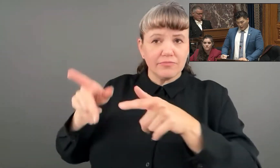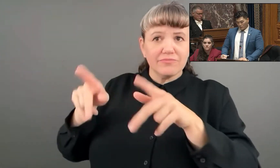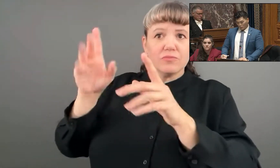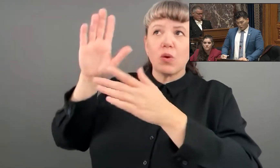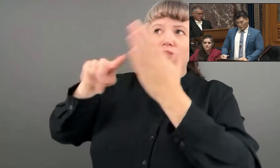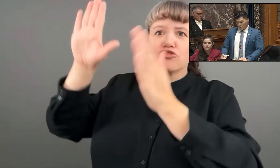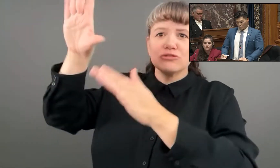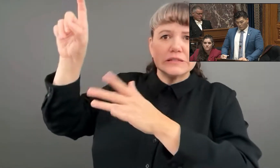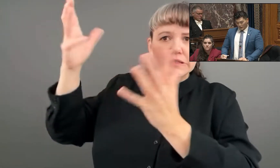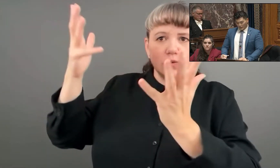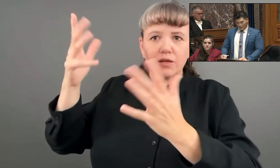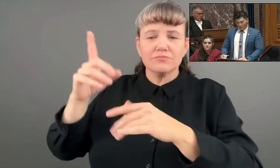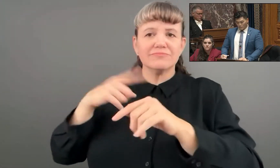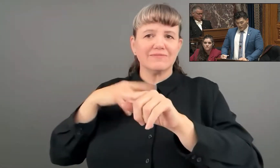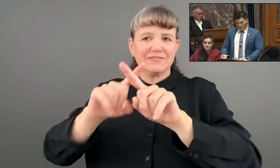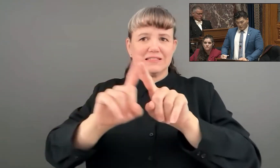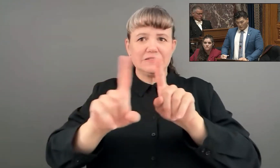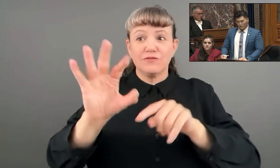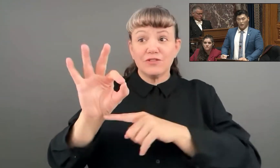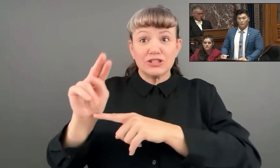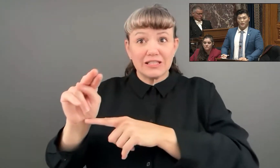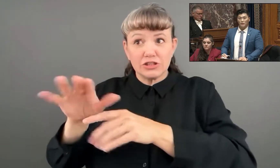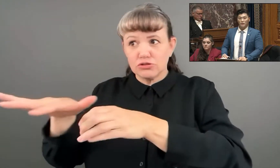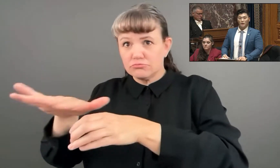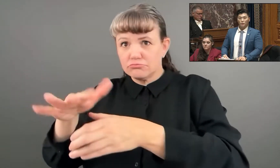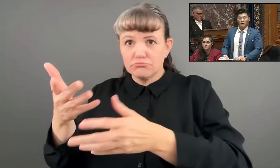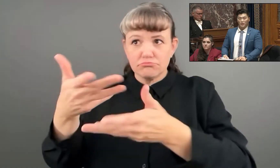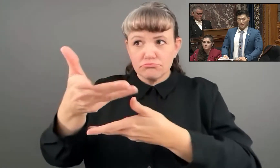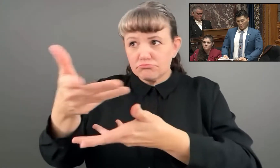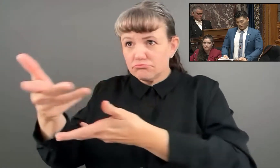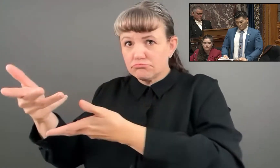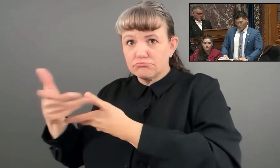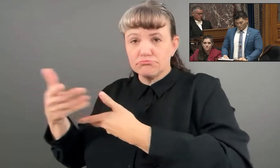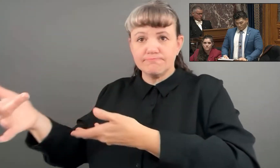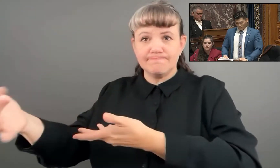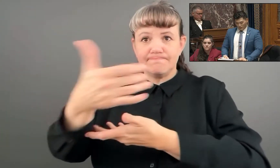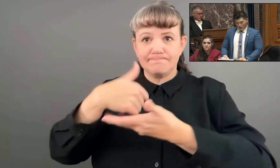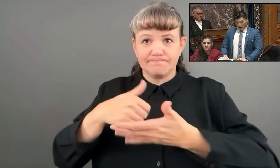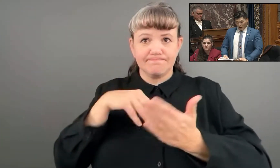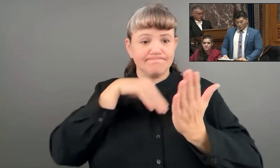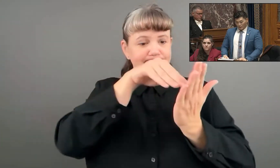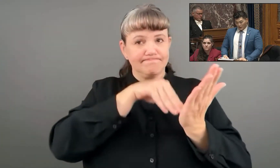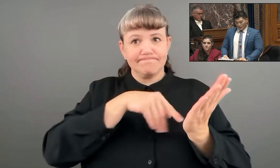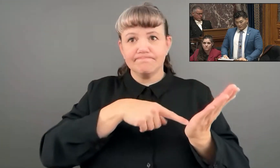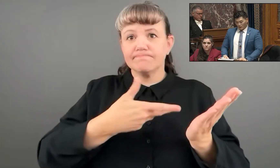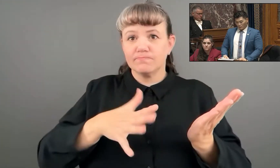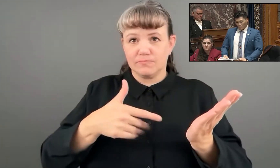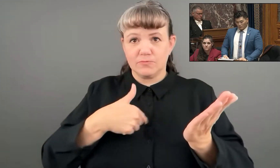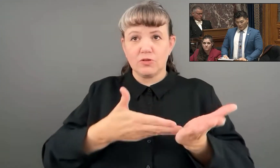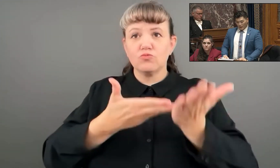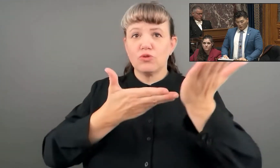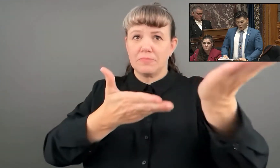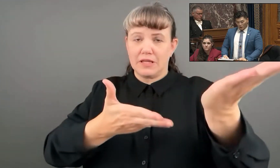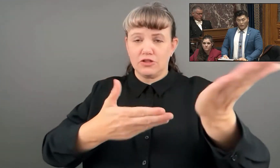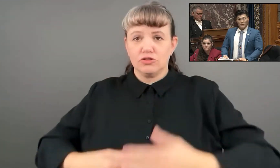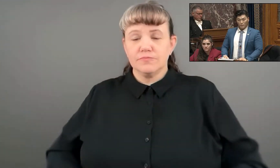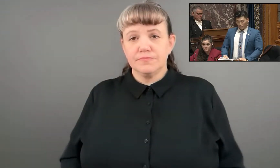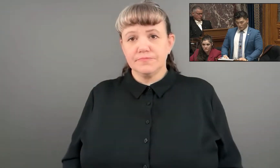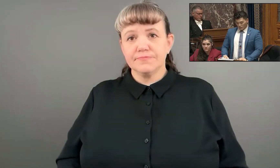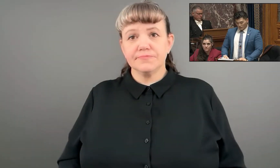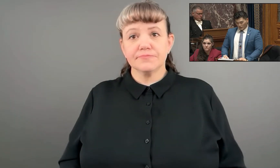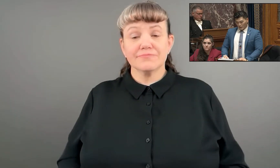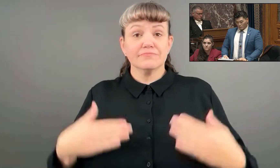voices and priorities are reflected in many of the committee's recommendations. I would like to take this opportunity to thank all